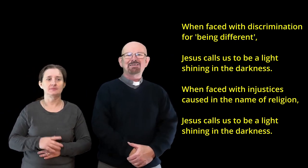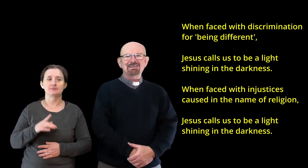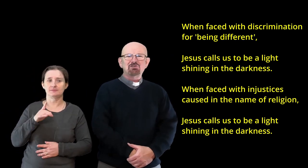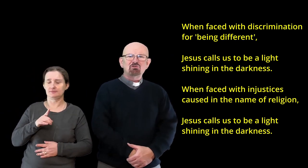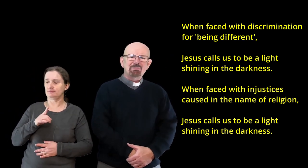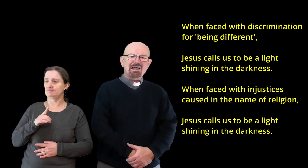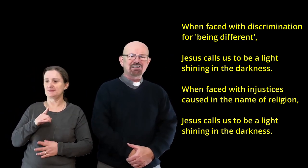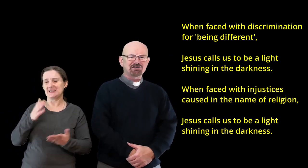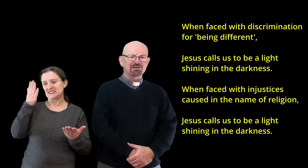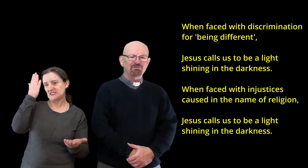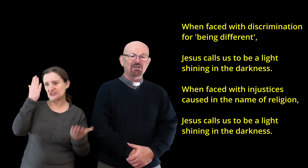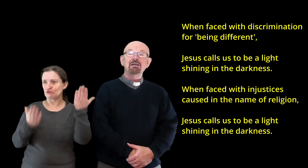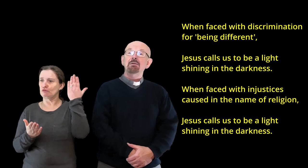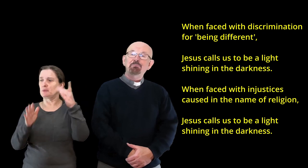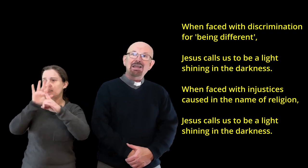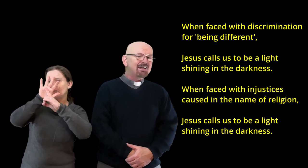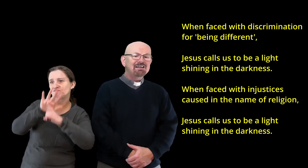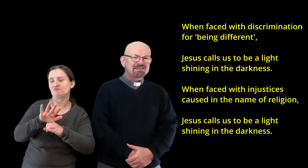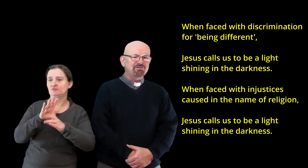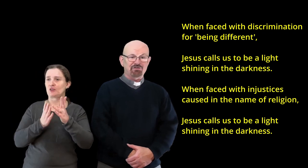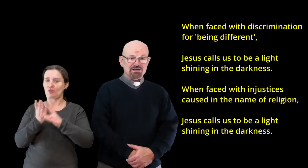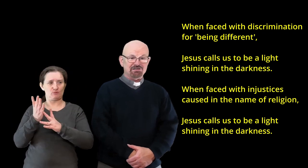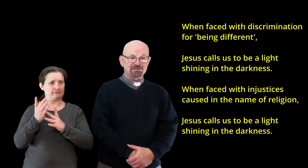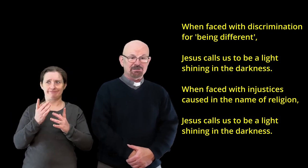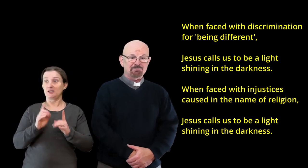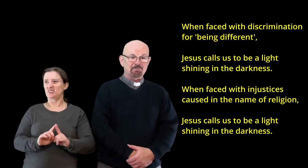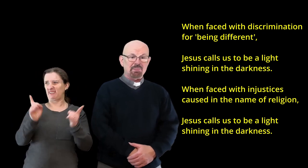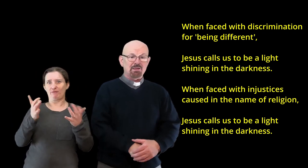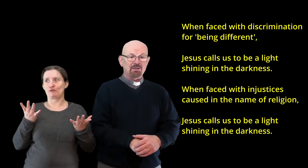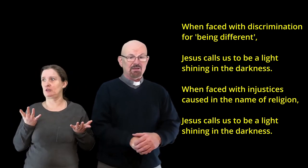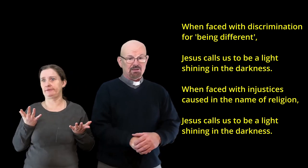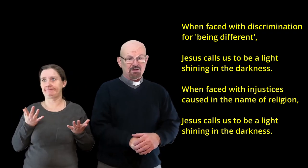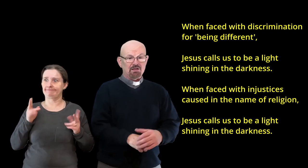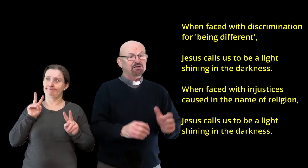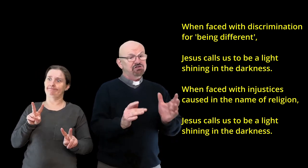with discrimination for being different,